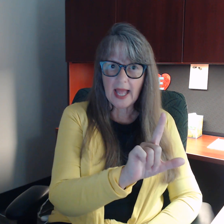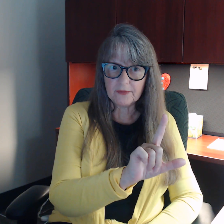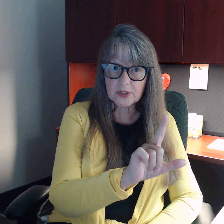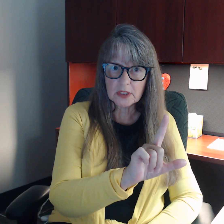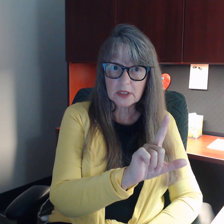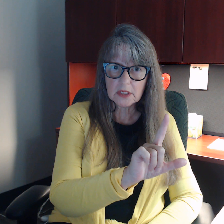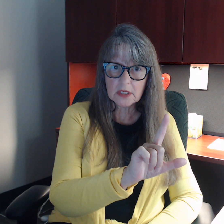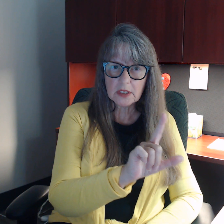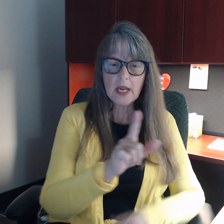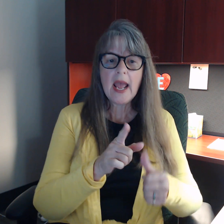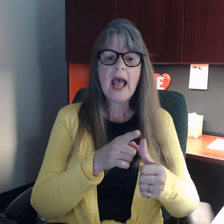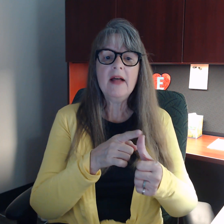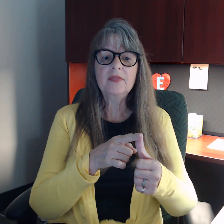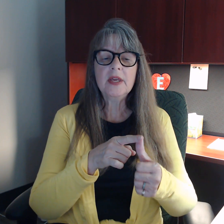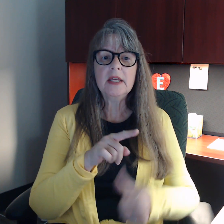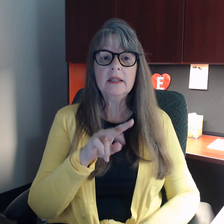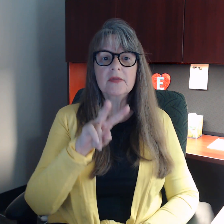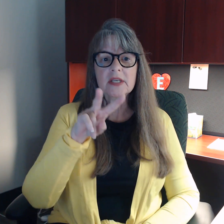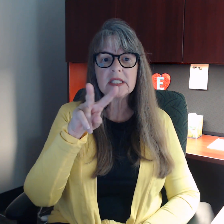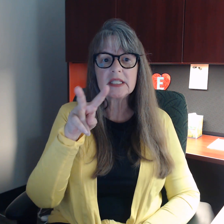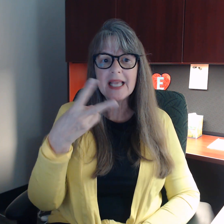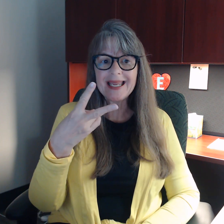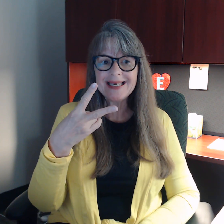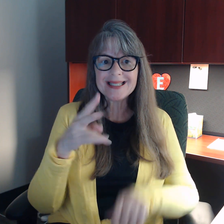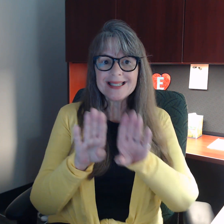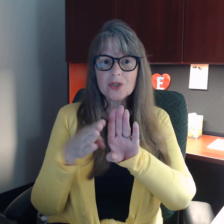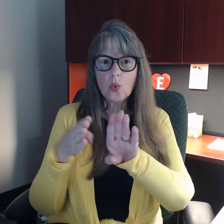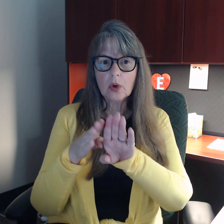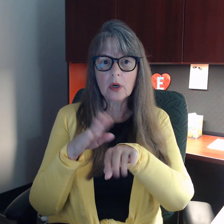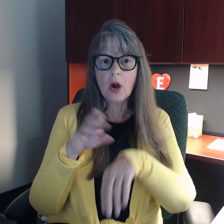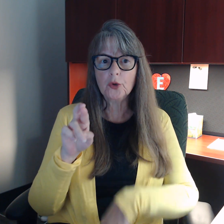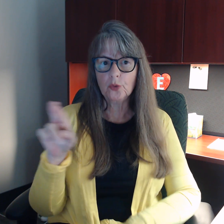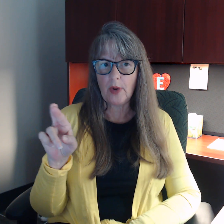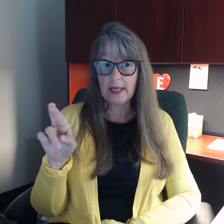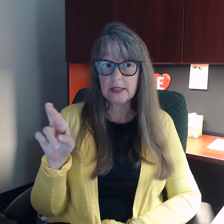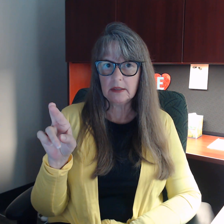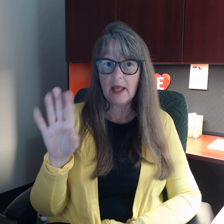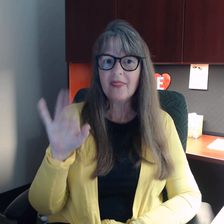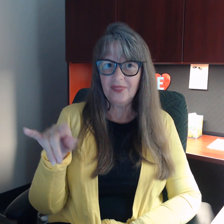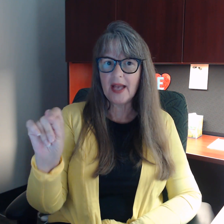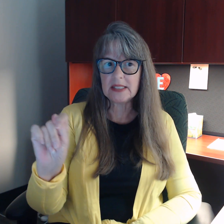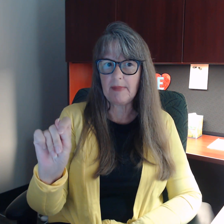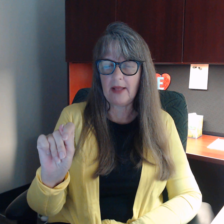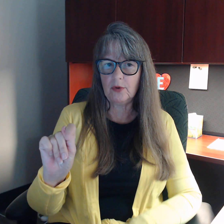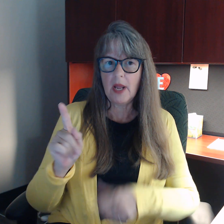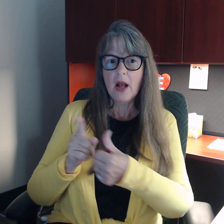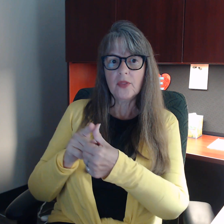left. And then the second door on your right, that's the bathroom. The